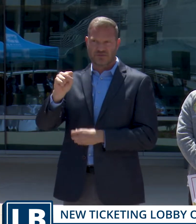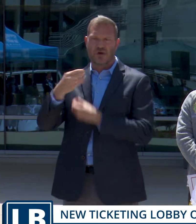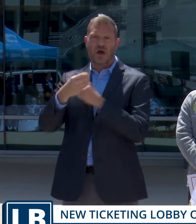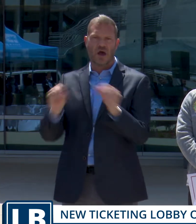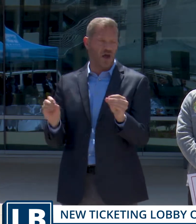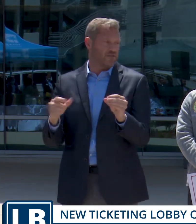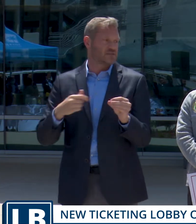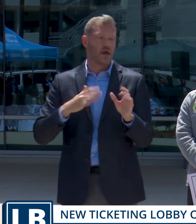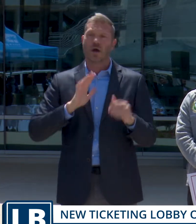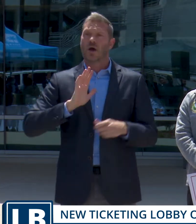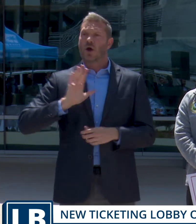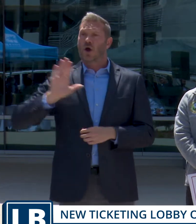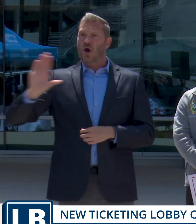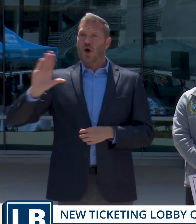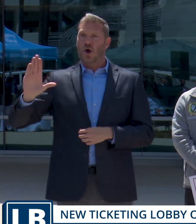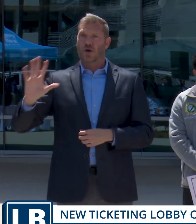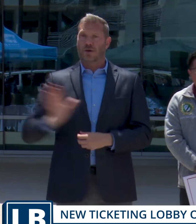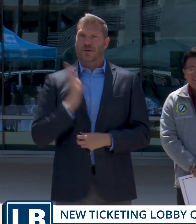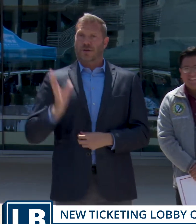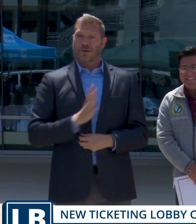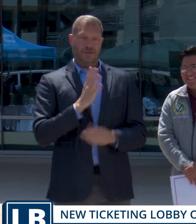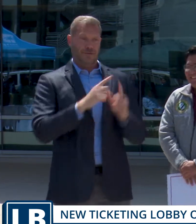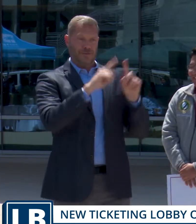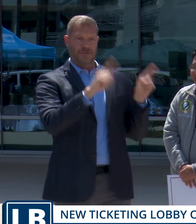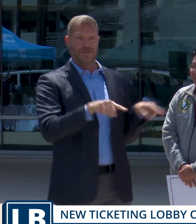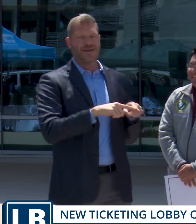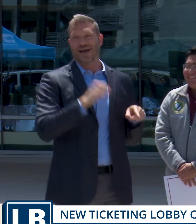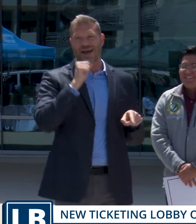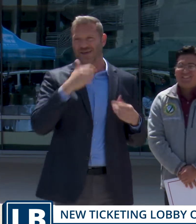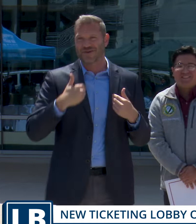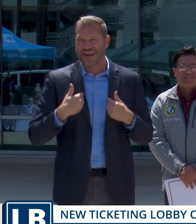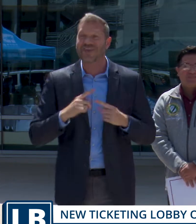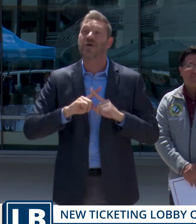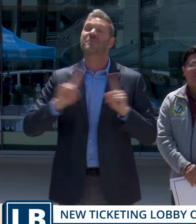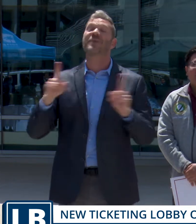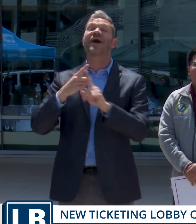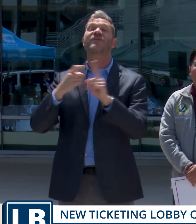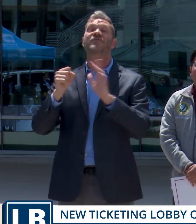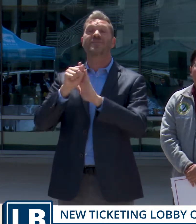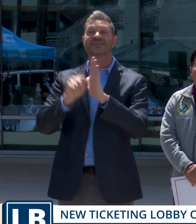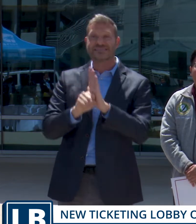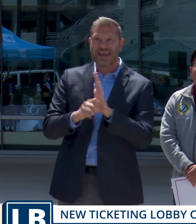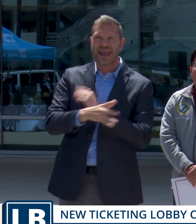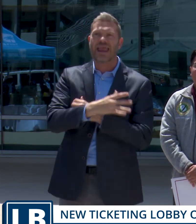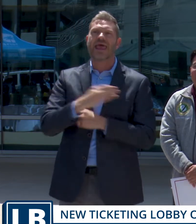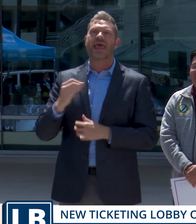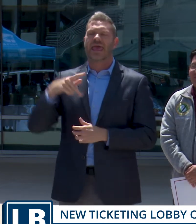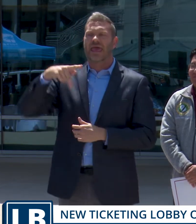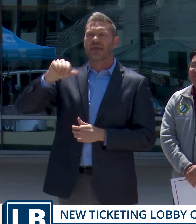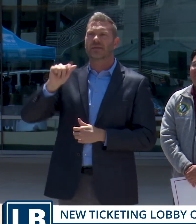scroll as Herlinda, but just on behalf of the state and